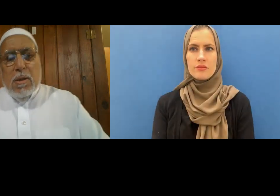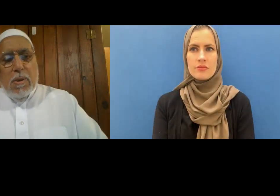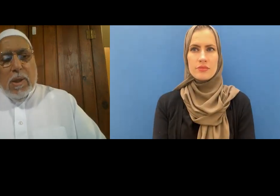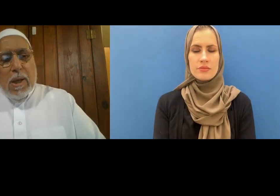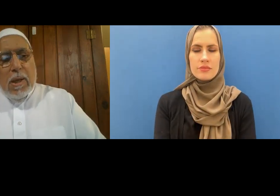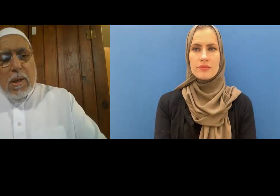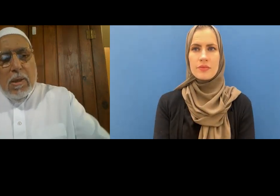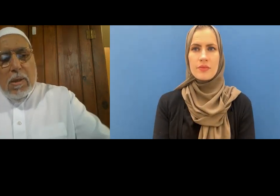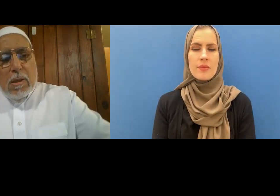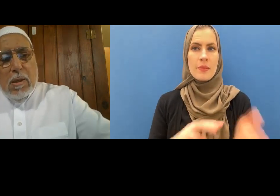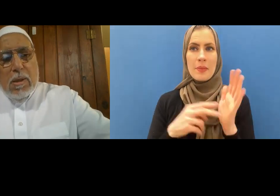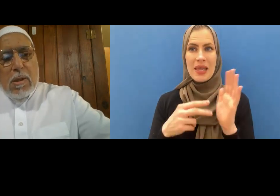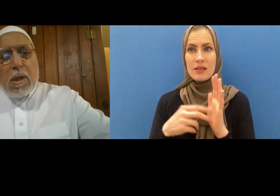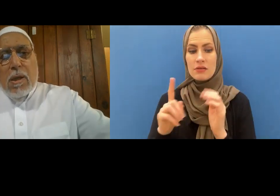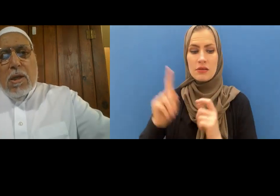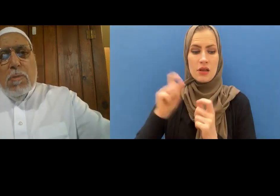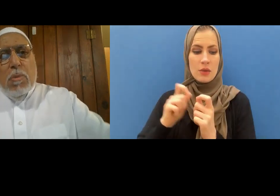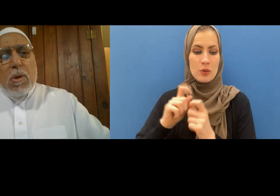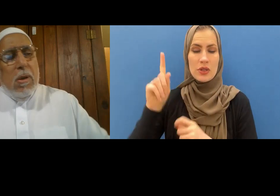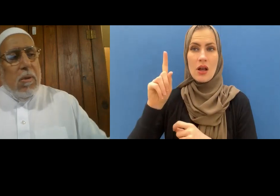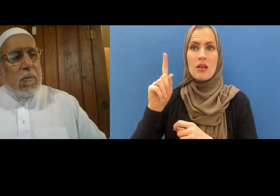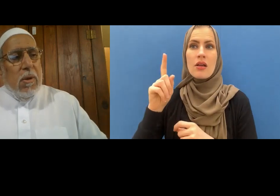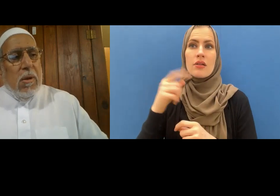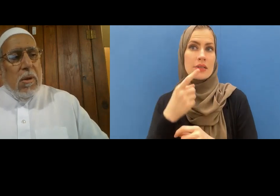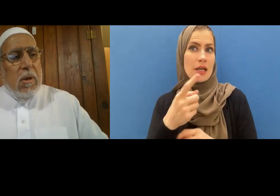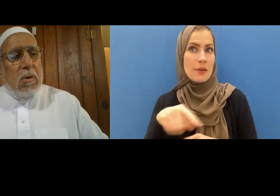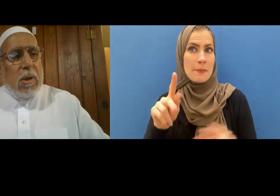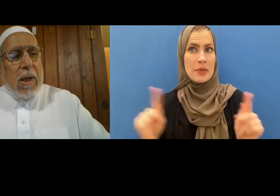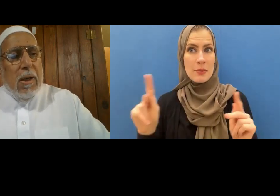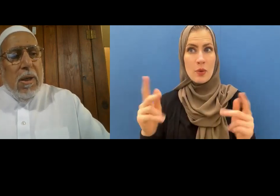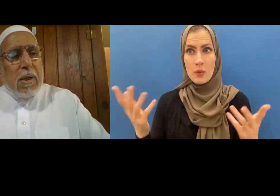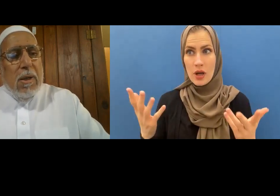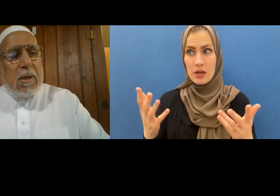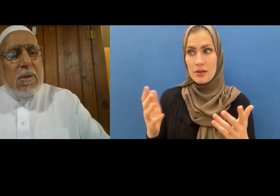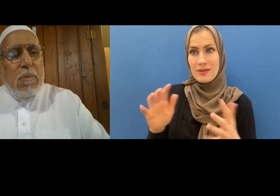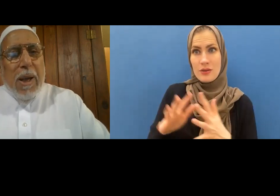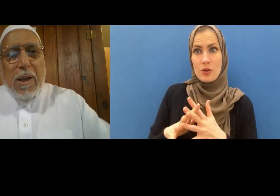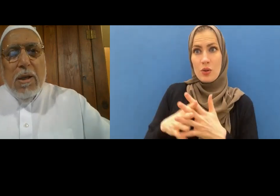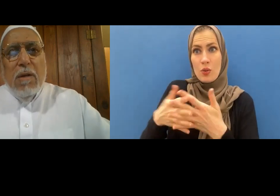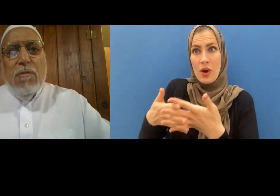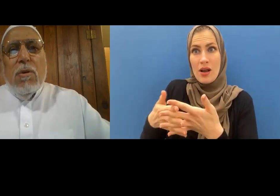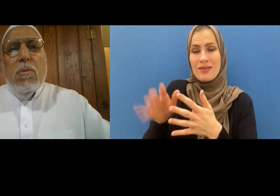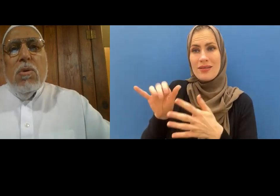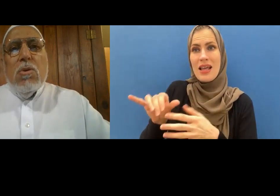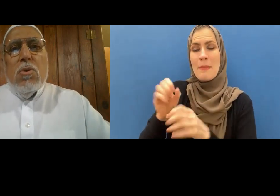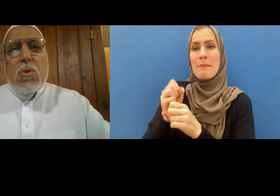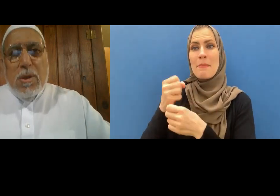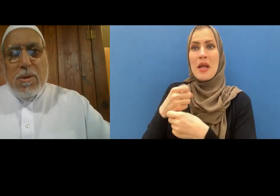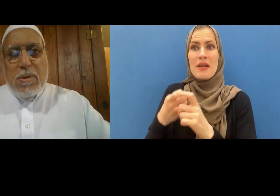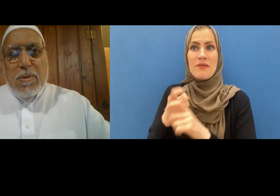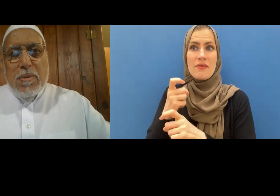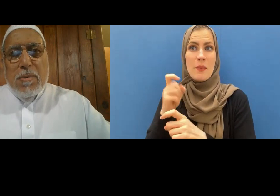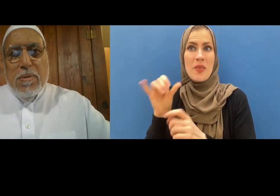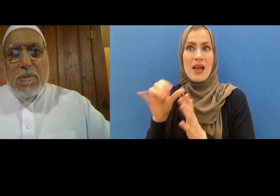implicitly, Allah subhanahu wa ta'ala is telling these people the Quran is made from those